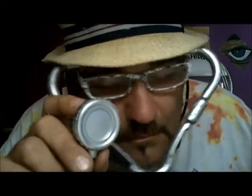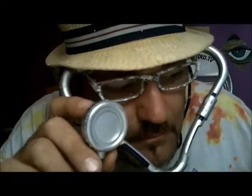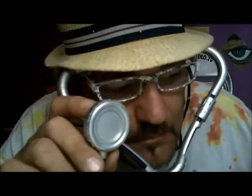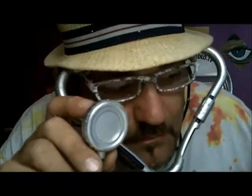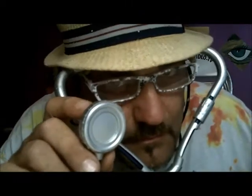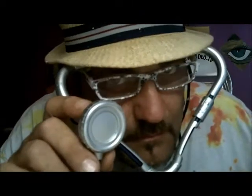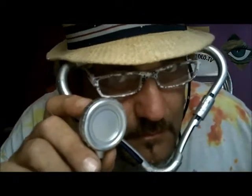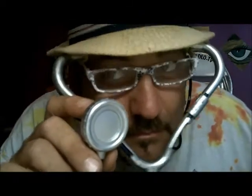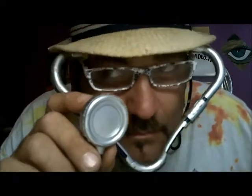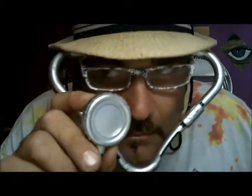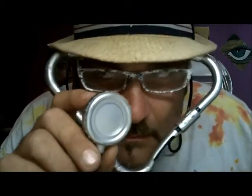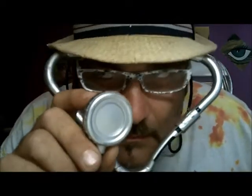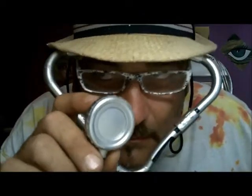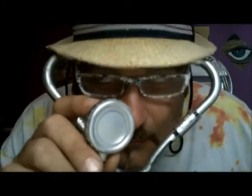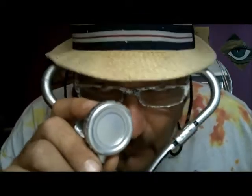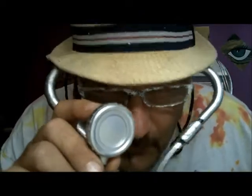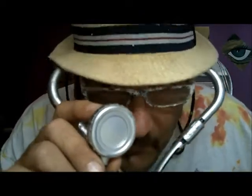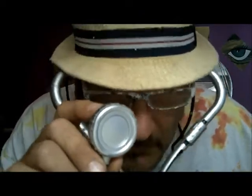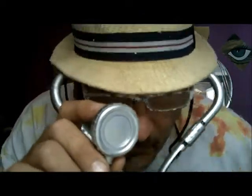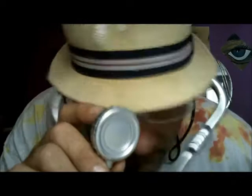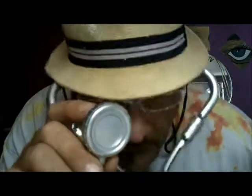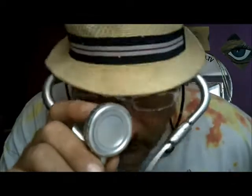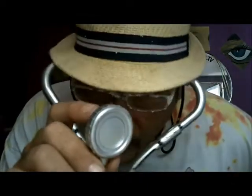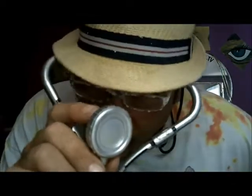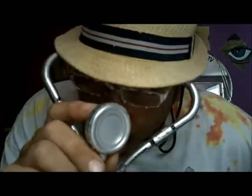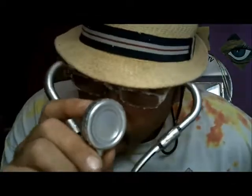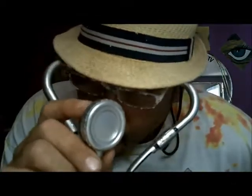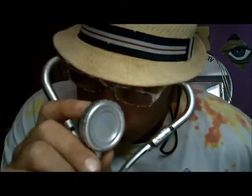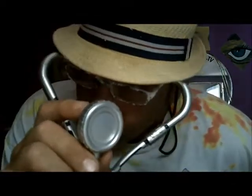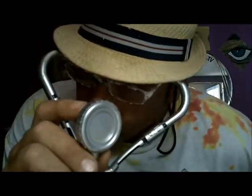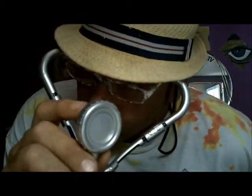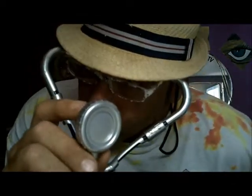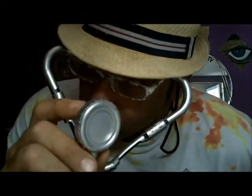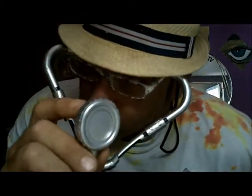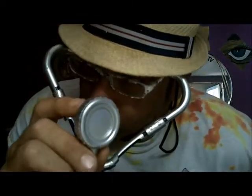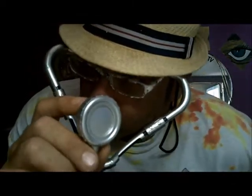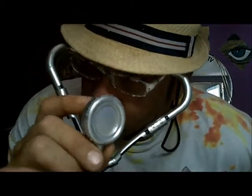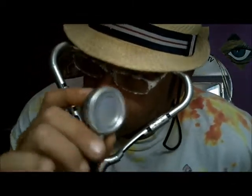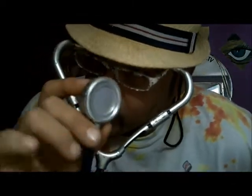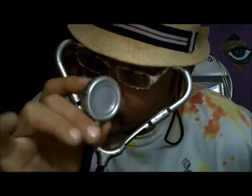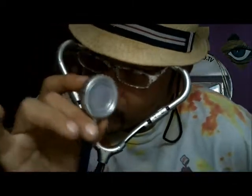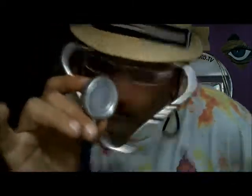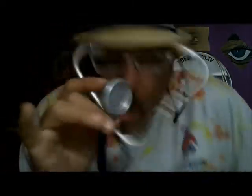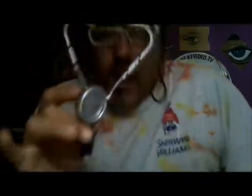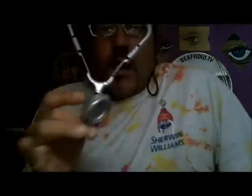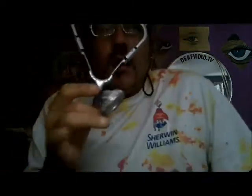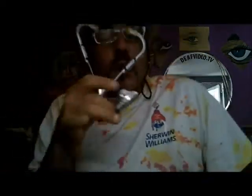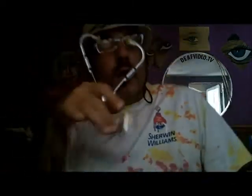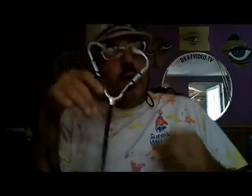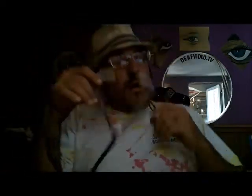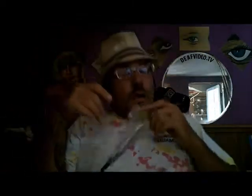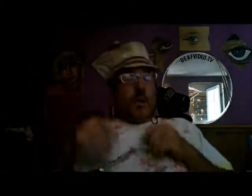Any luck with the rehab contact? Well, he has no idea where Hinkle might be, but we did learn that he has a serious drug problem. The